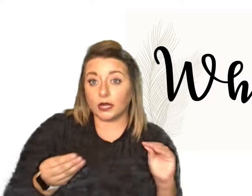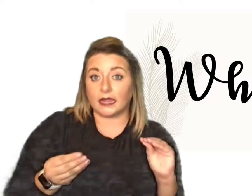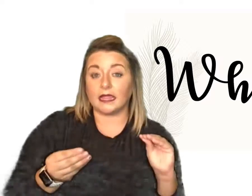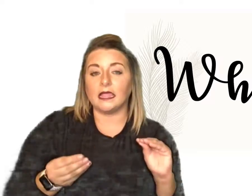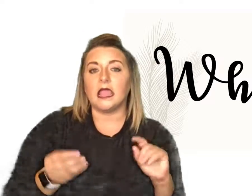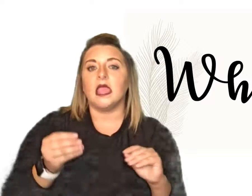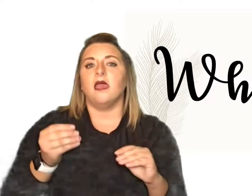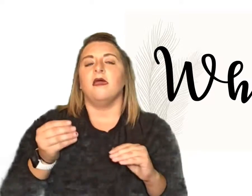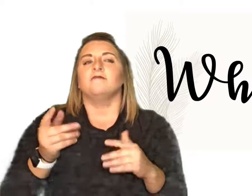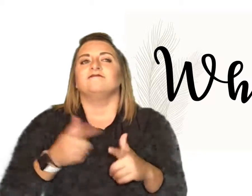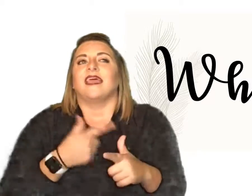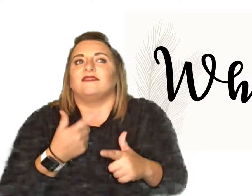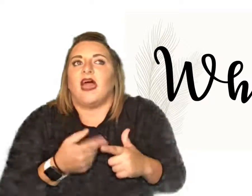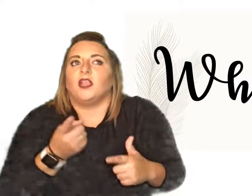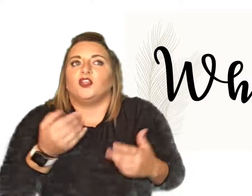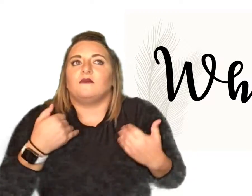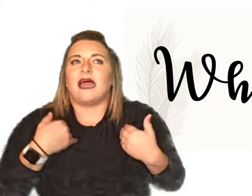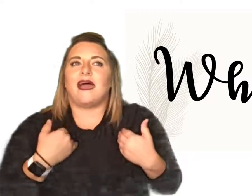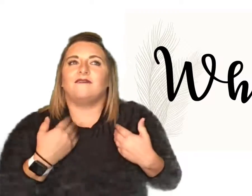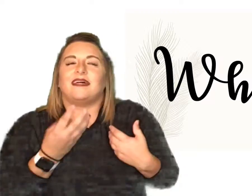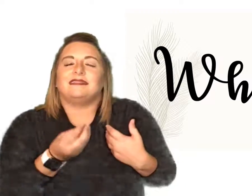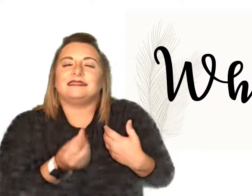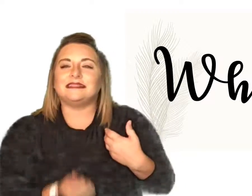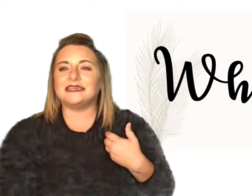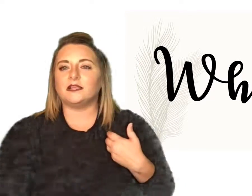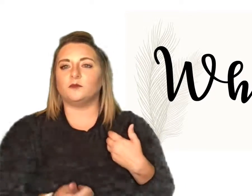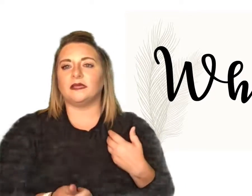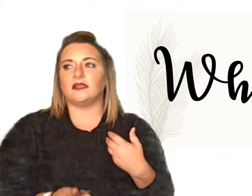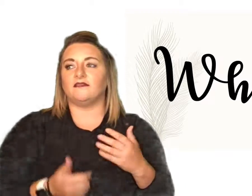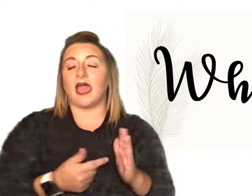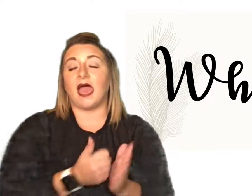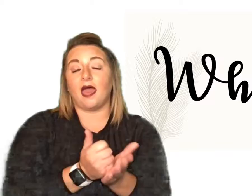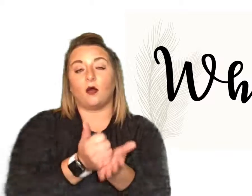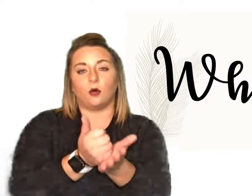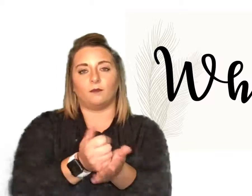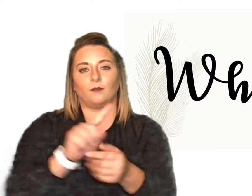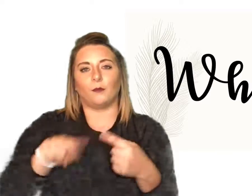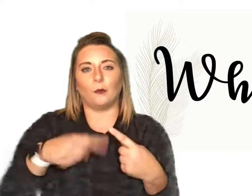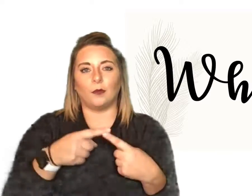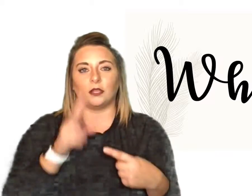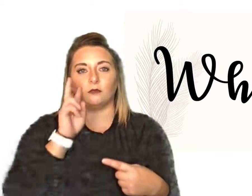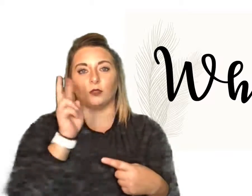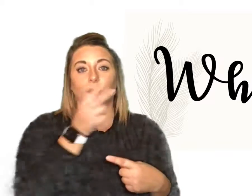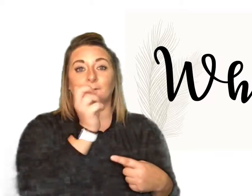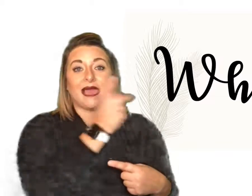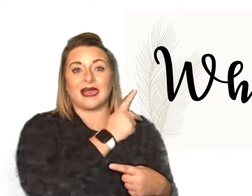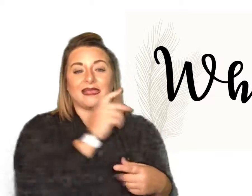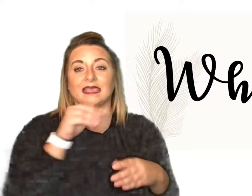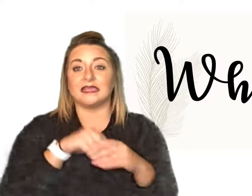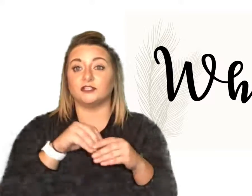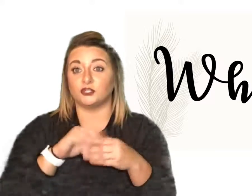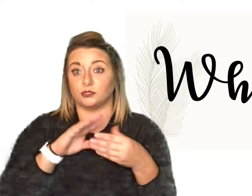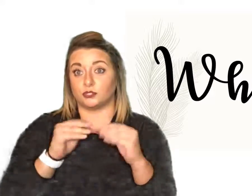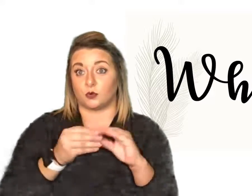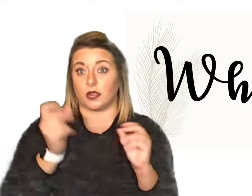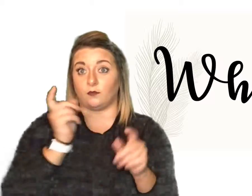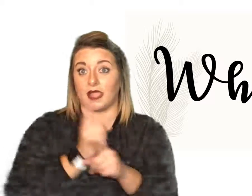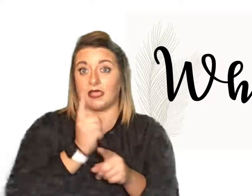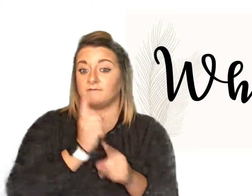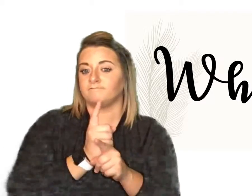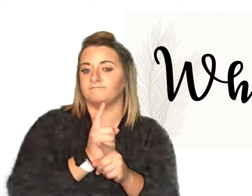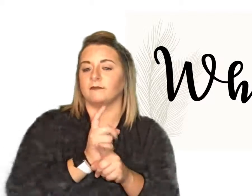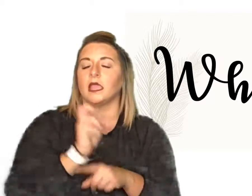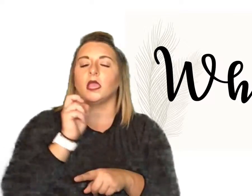the story, then you have a little bit of help when you look back into the